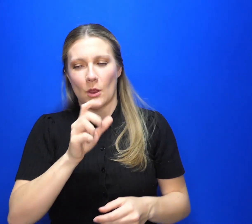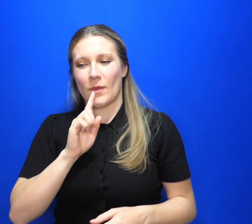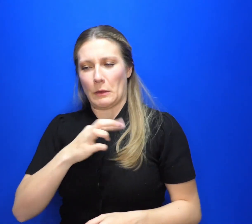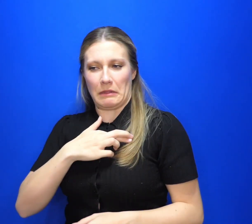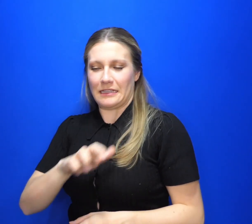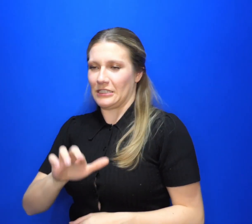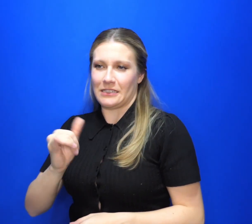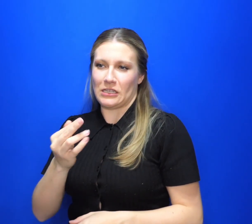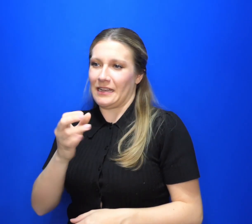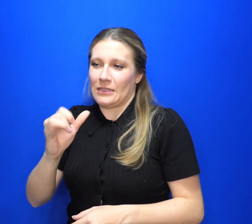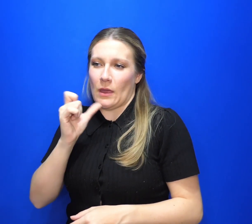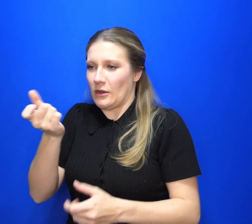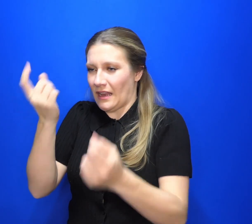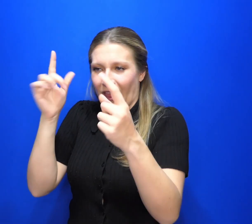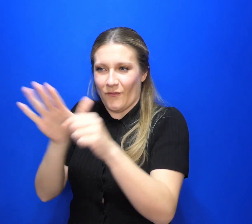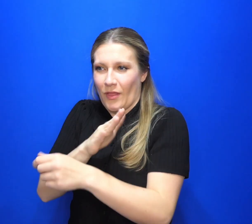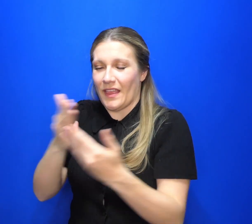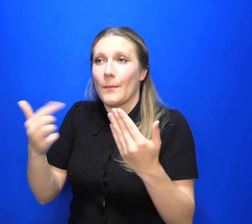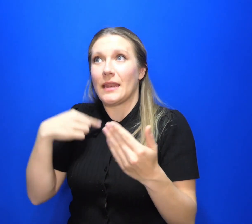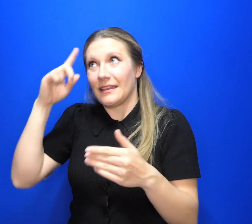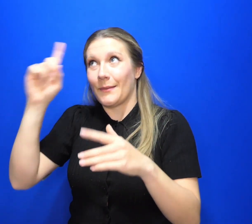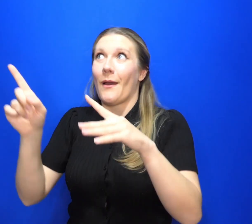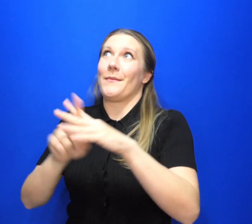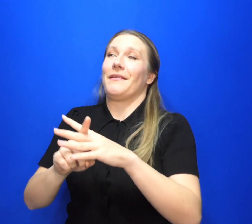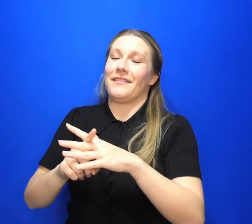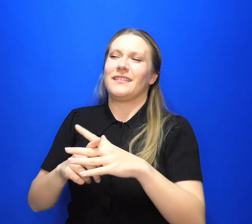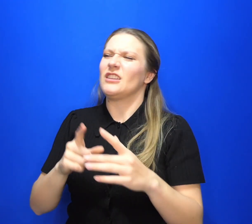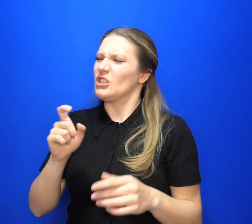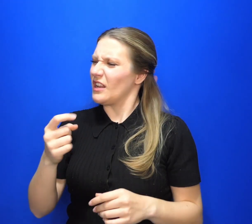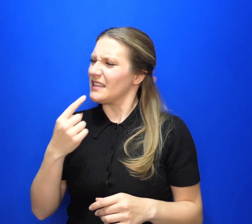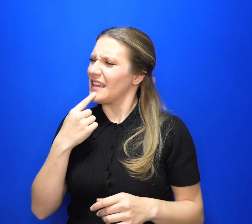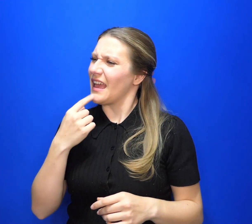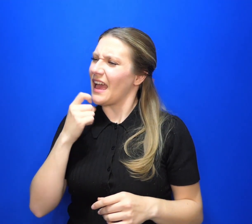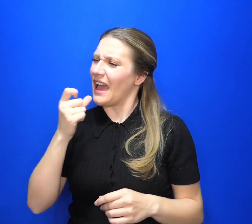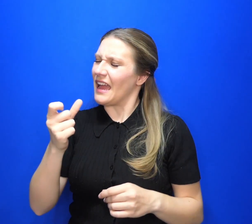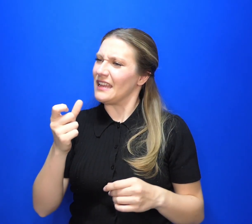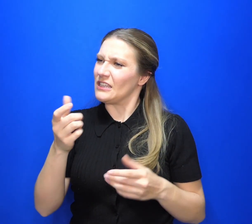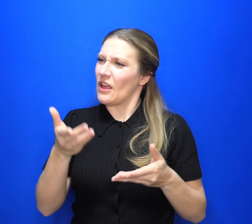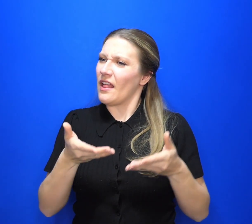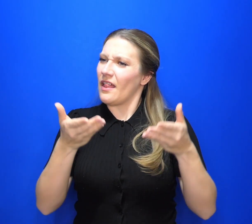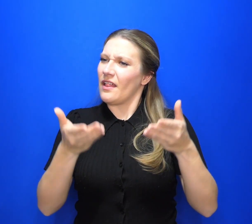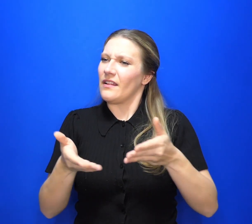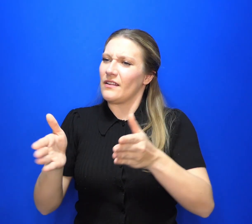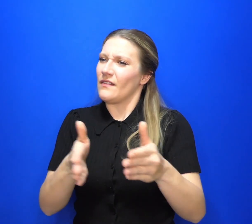should I say I didn't float her down a stream, but I couldn't remember the whole parable. Anyway,